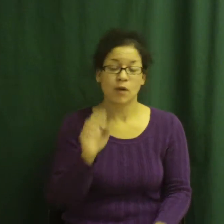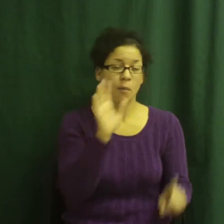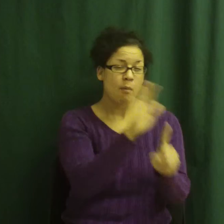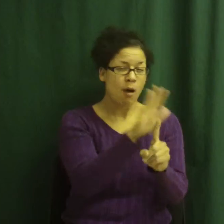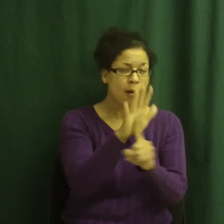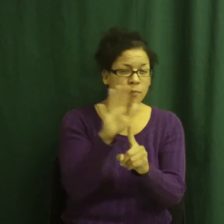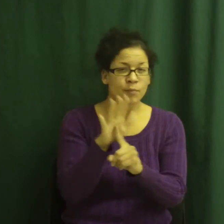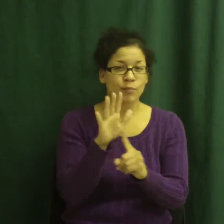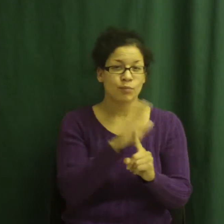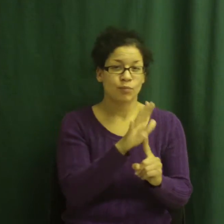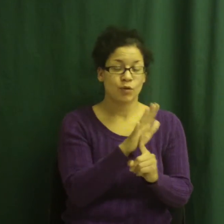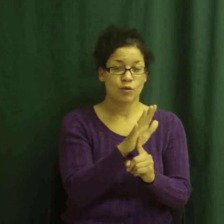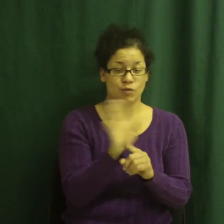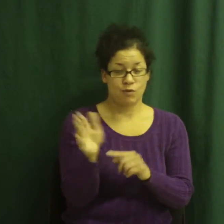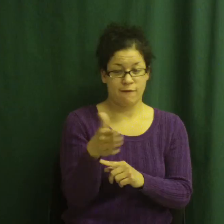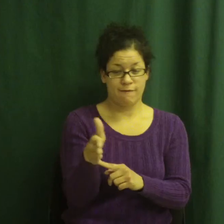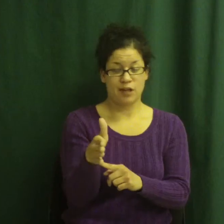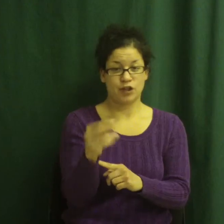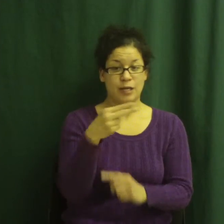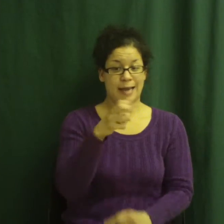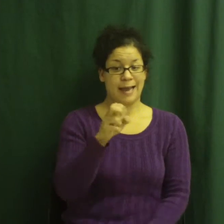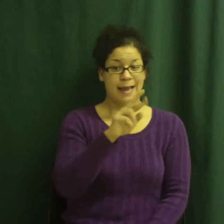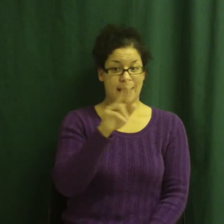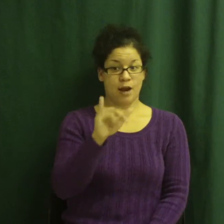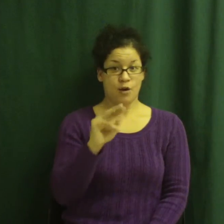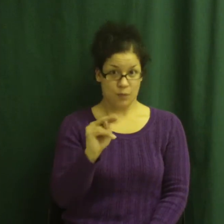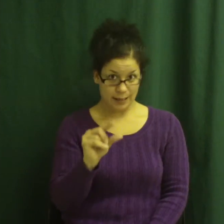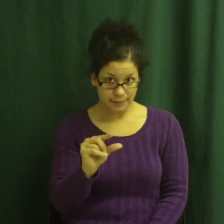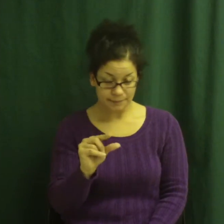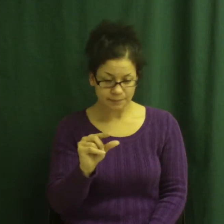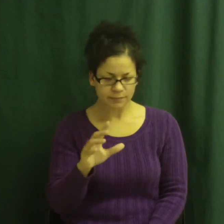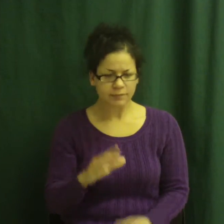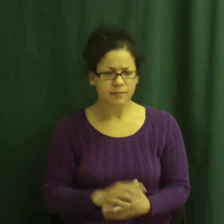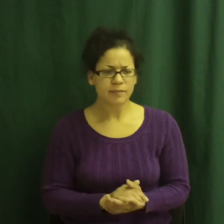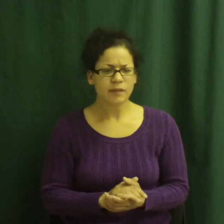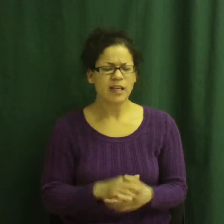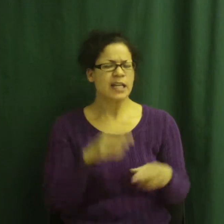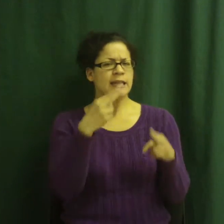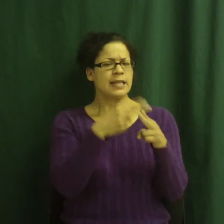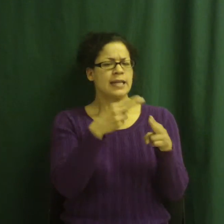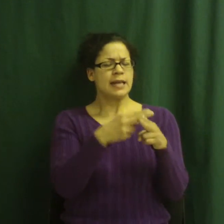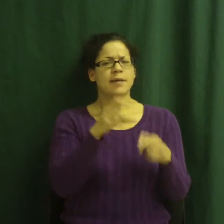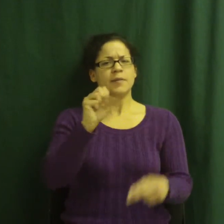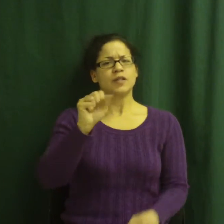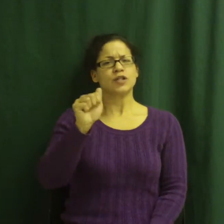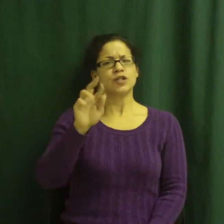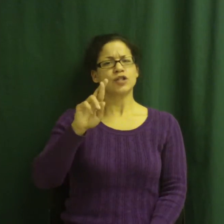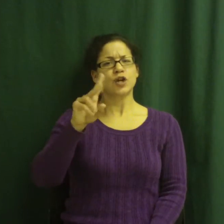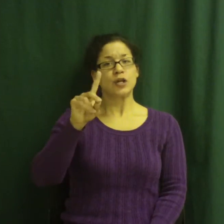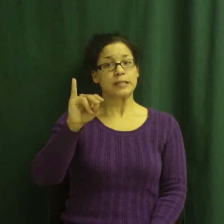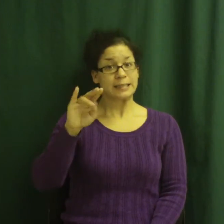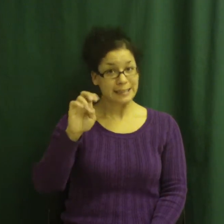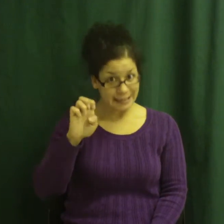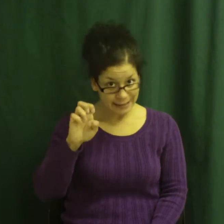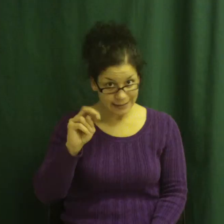sardine comes from the island of Sardinia, where sardines were first